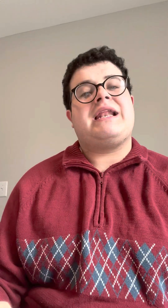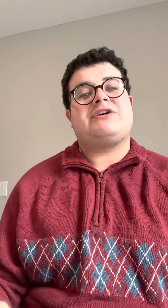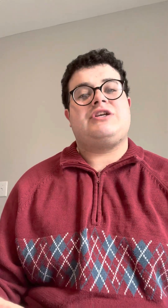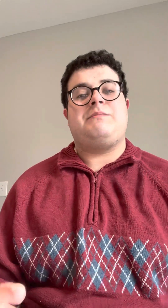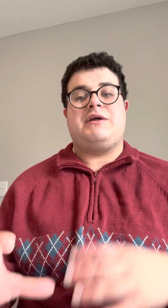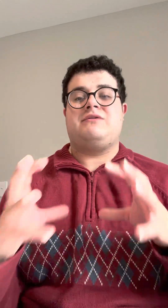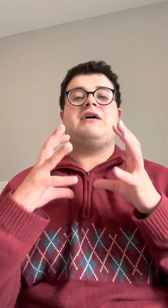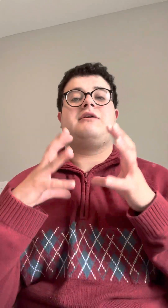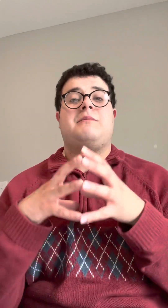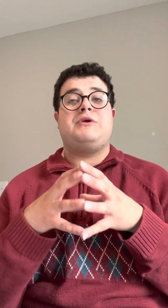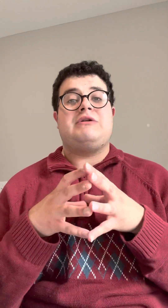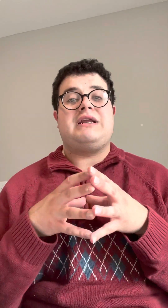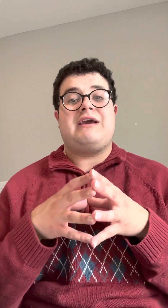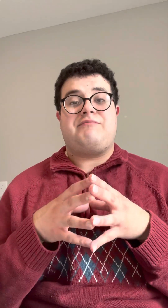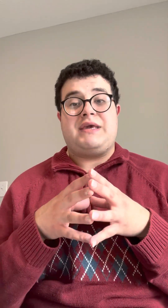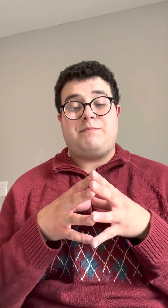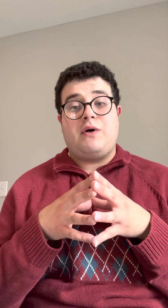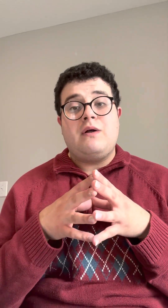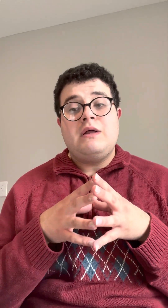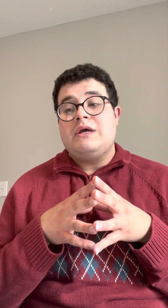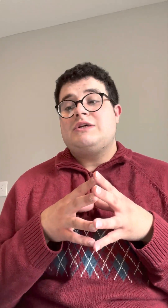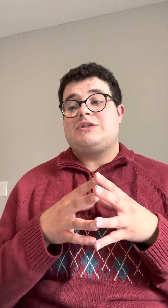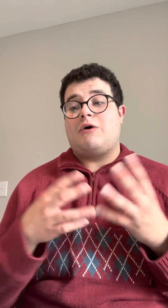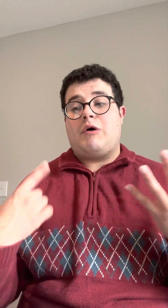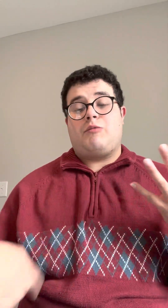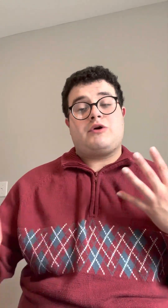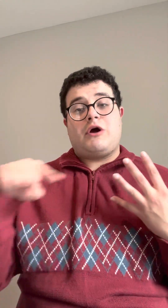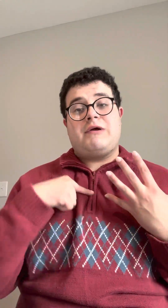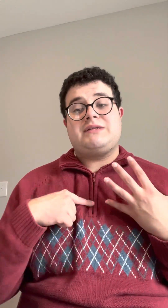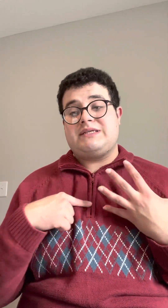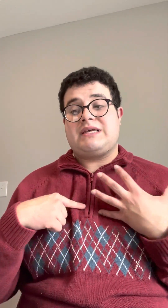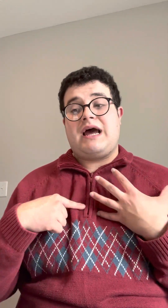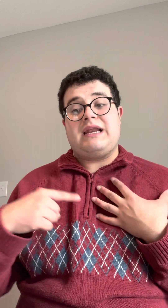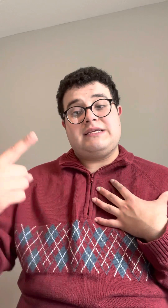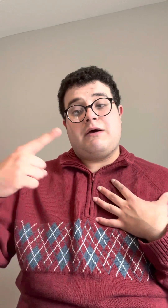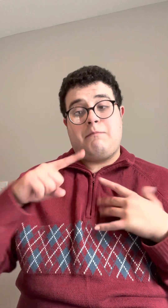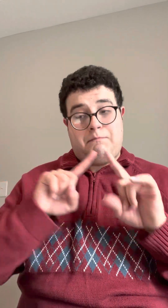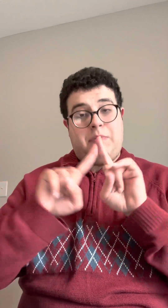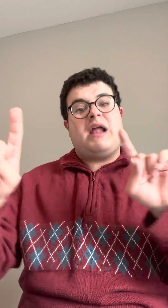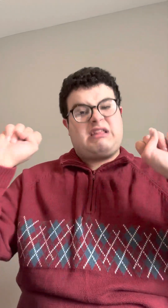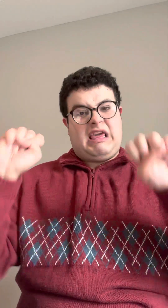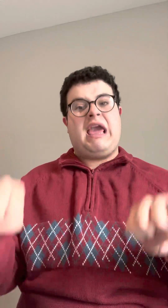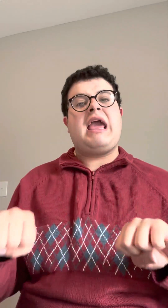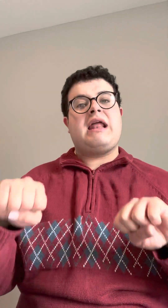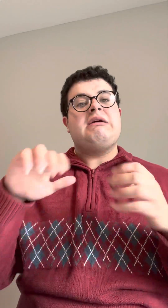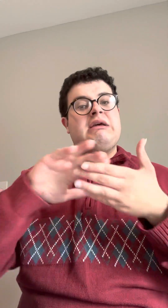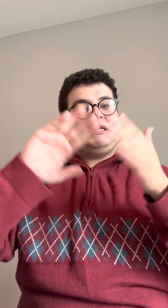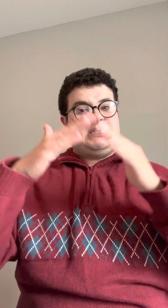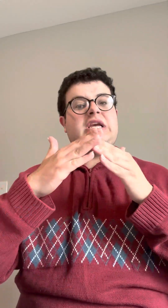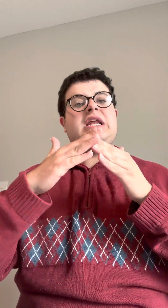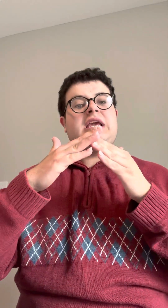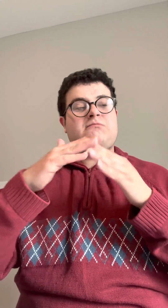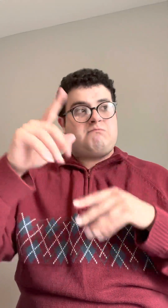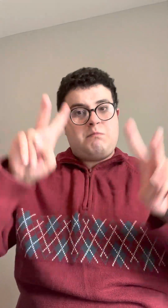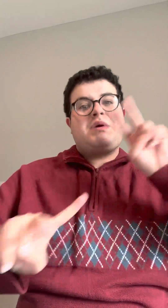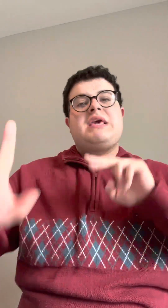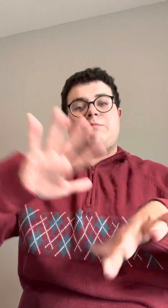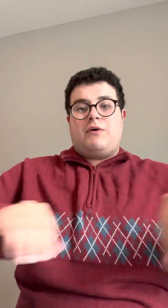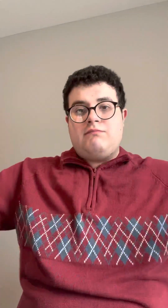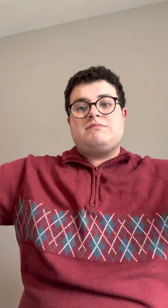actually build a community of people. So what we're going to sign is, but can city people